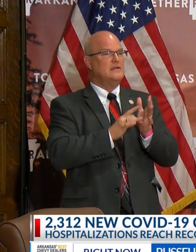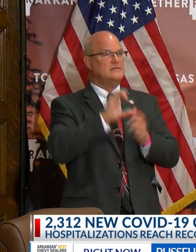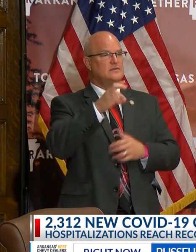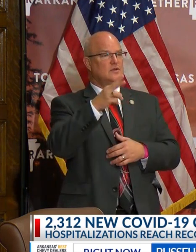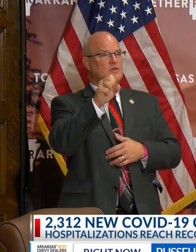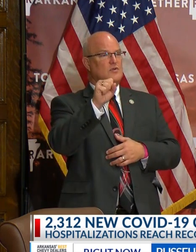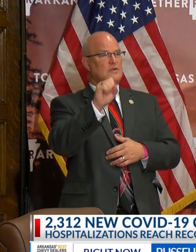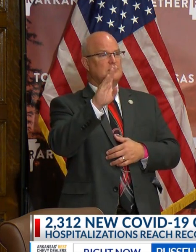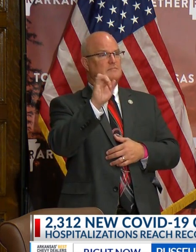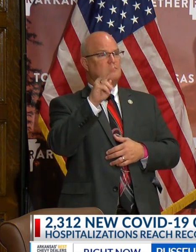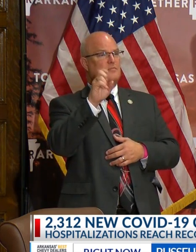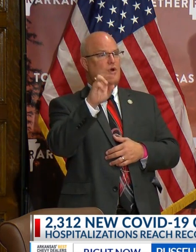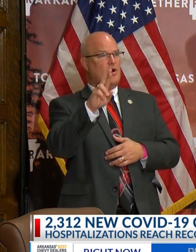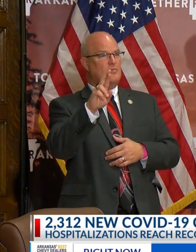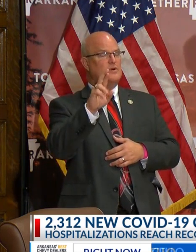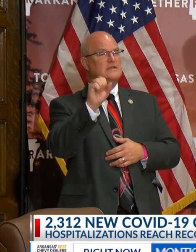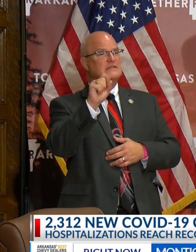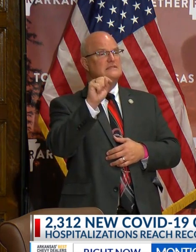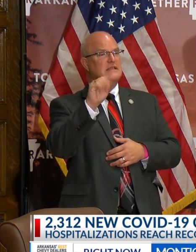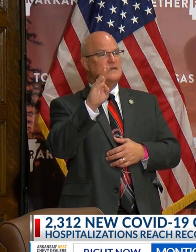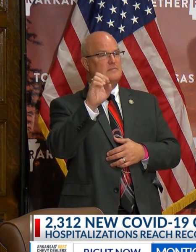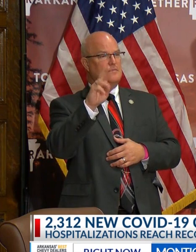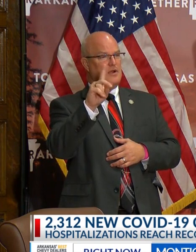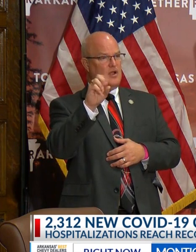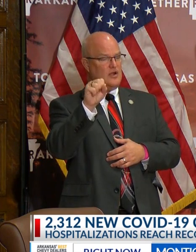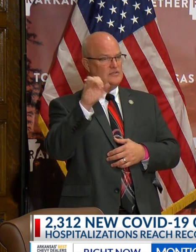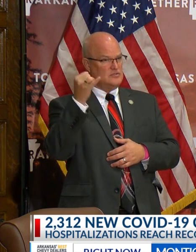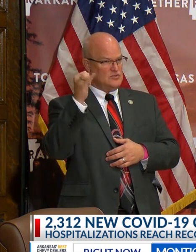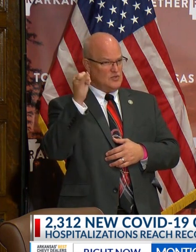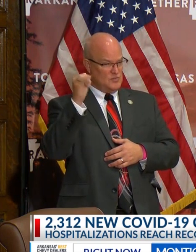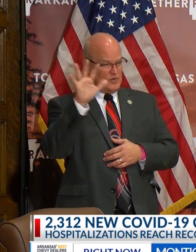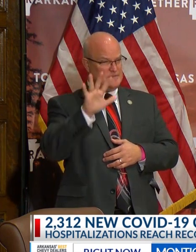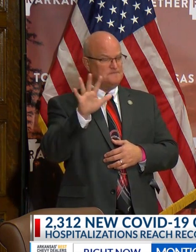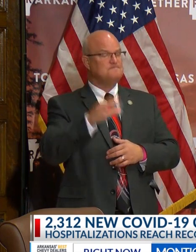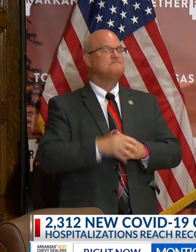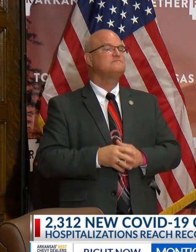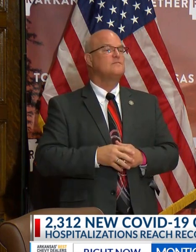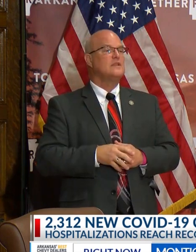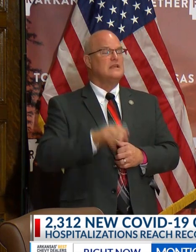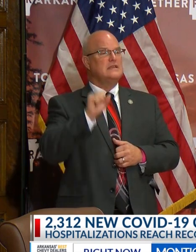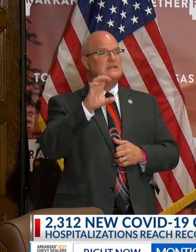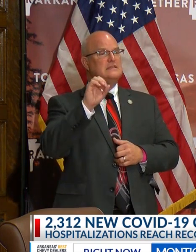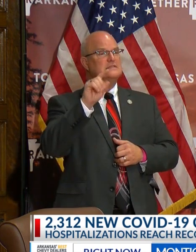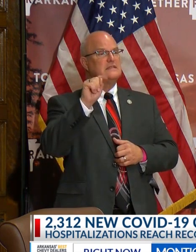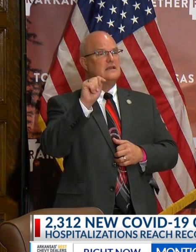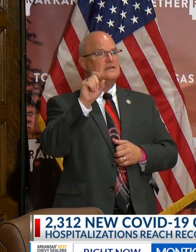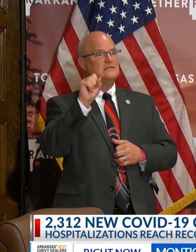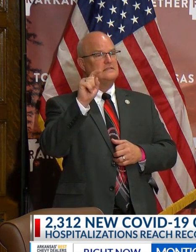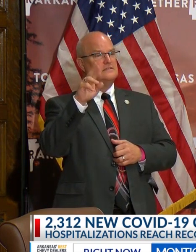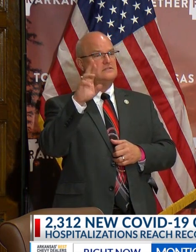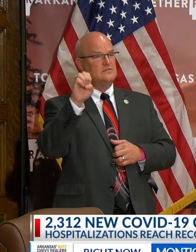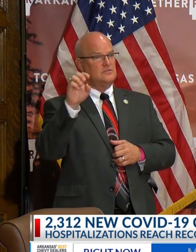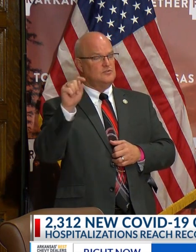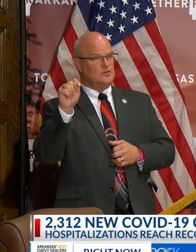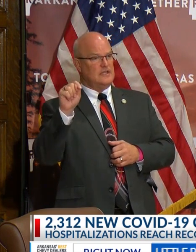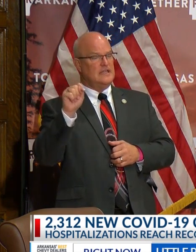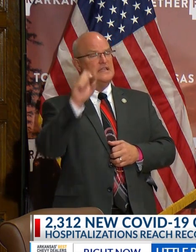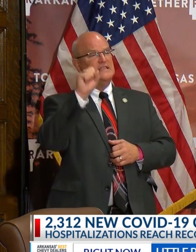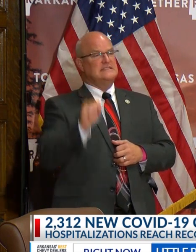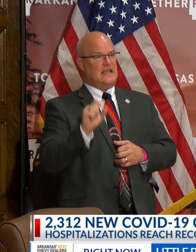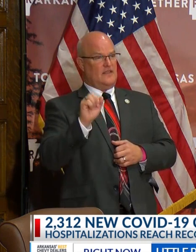Barber, President and CEO of St. Bernard's Healthcare in the Northeast. Scott Street, Medical Center of